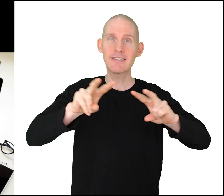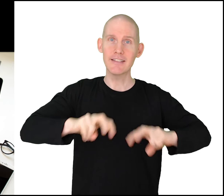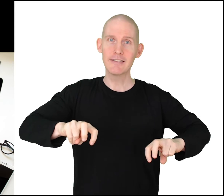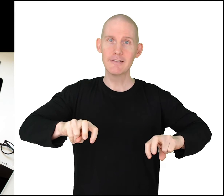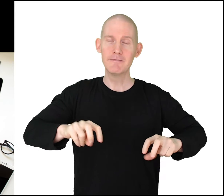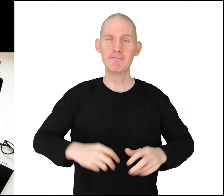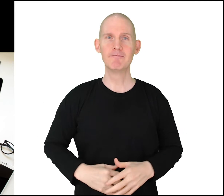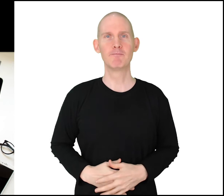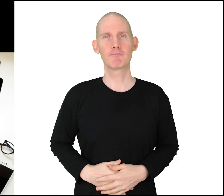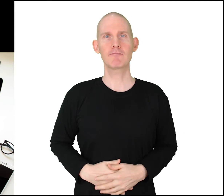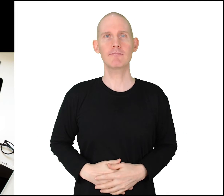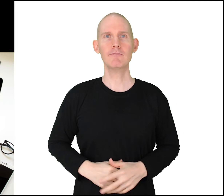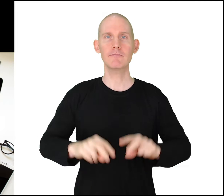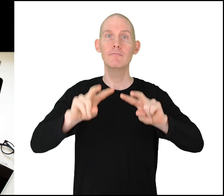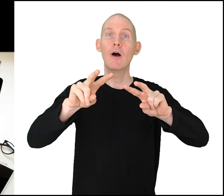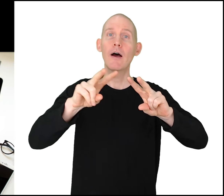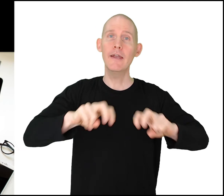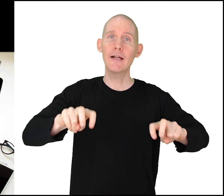Analysis.